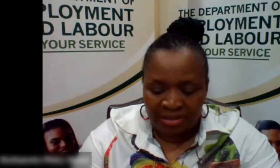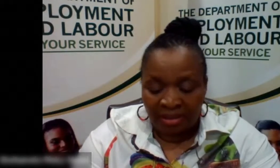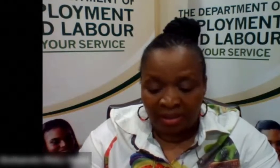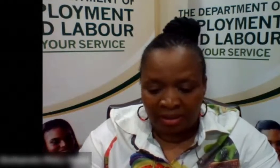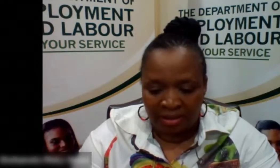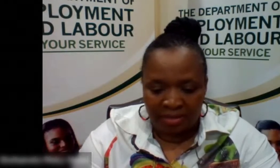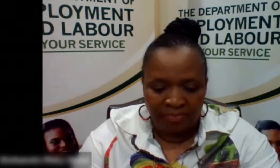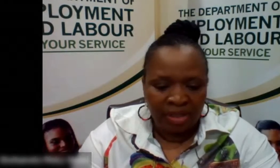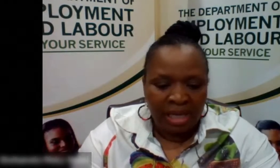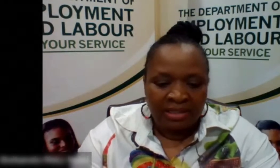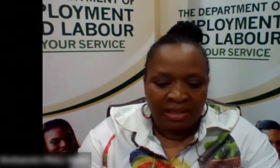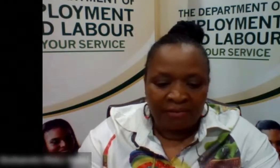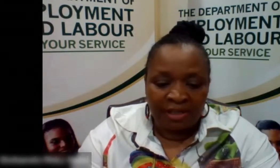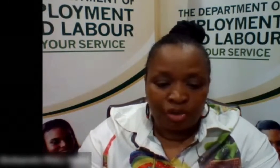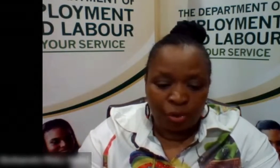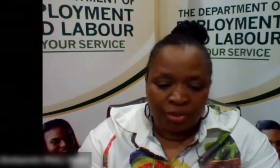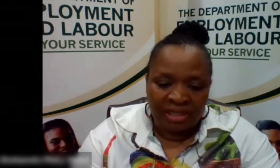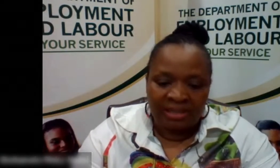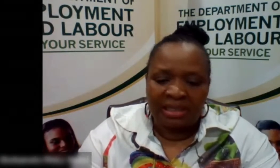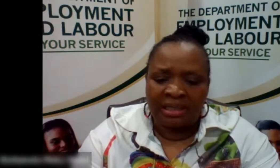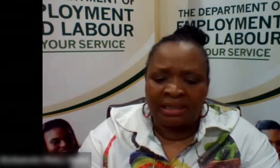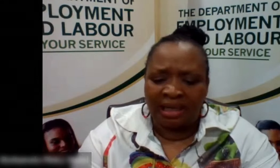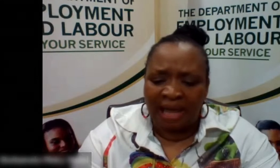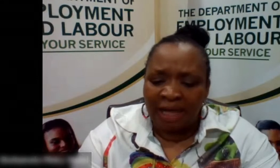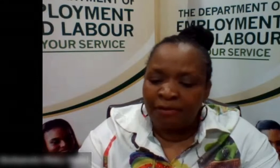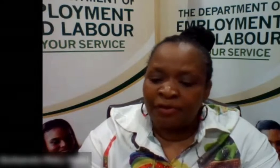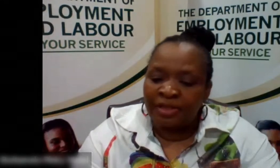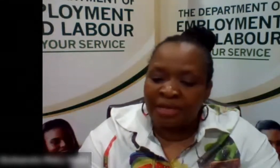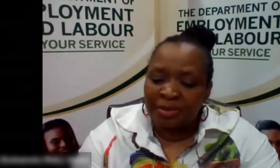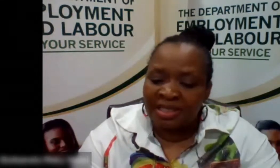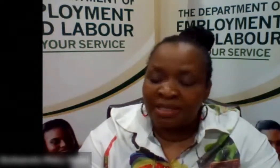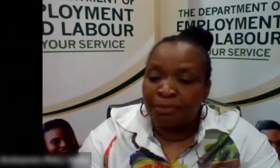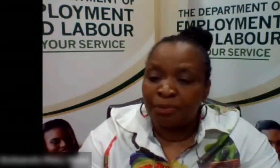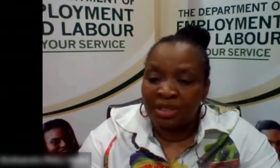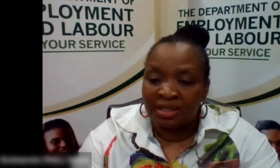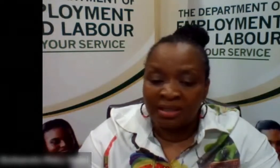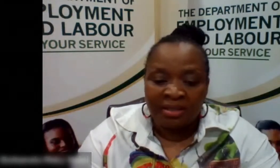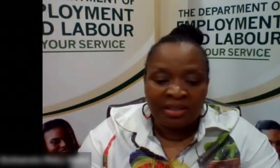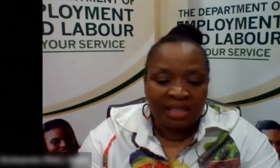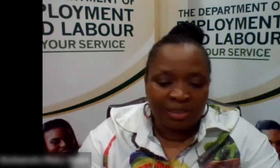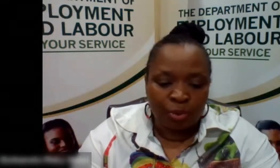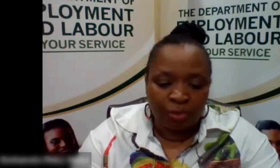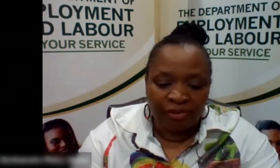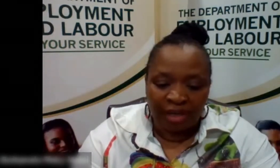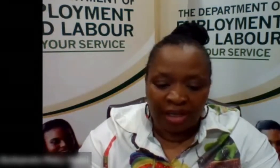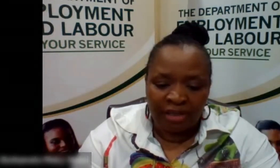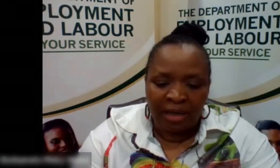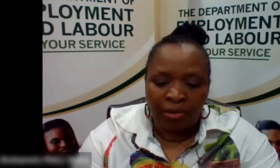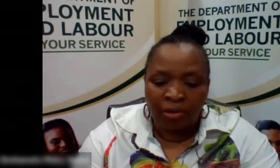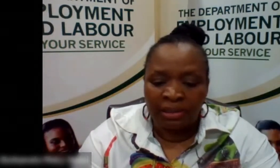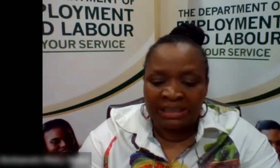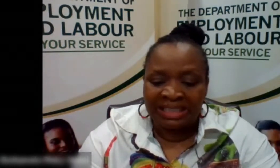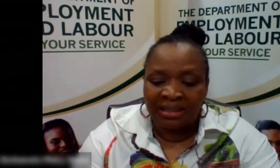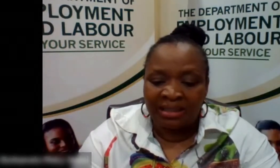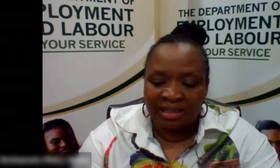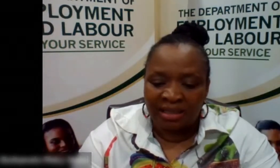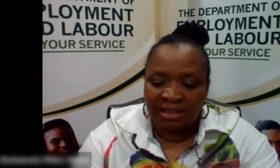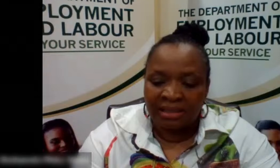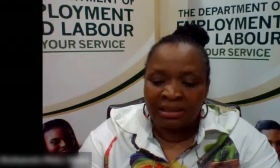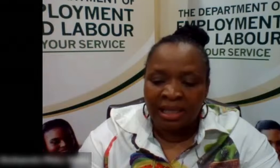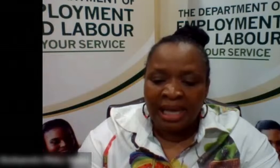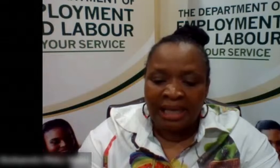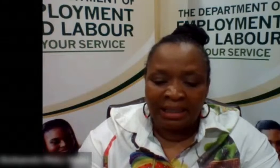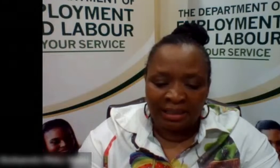destroys the careers. Surveys shows that the life of a substance abuser starts with a heavy alcohol intake